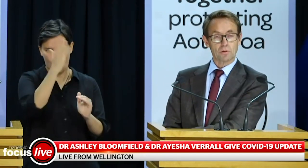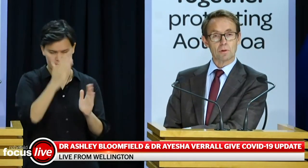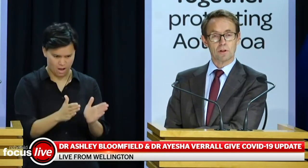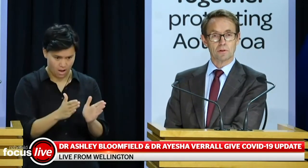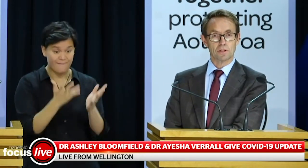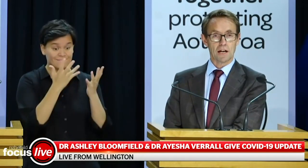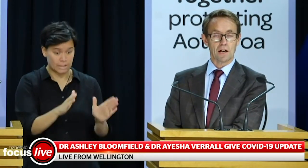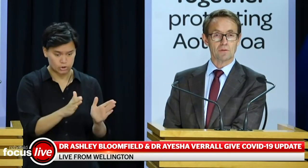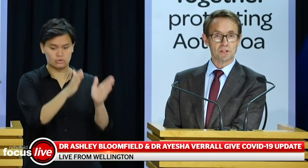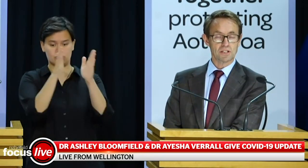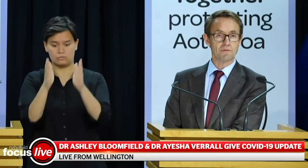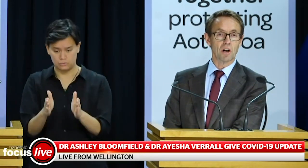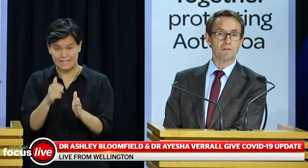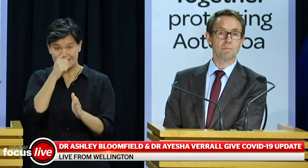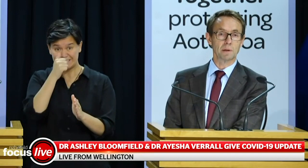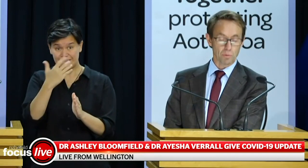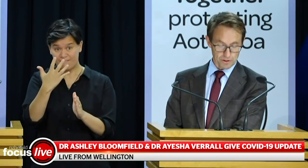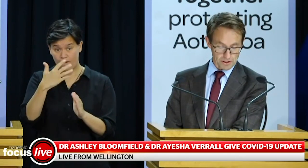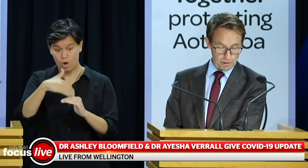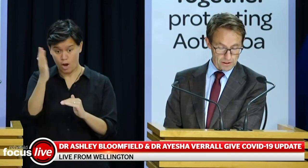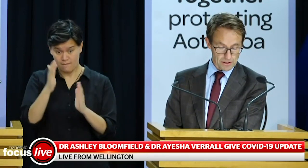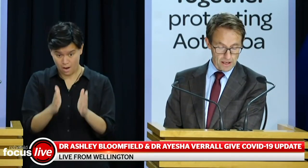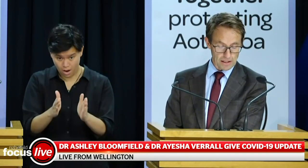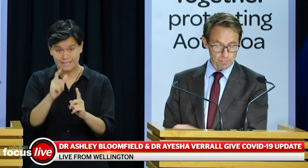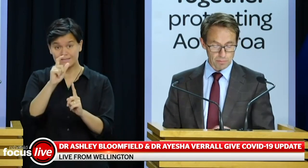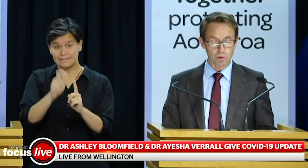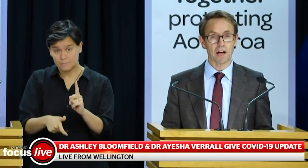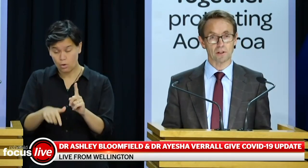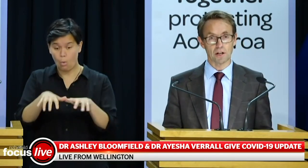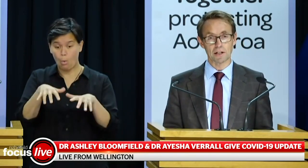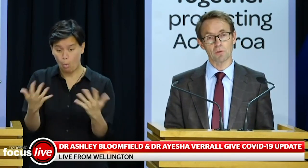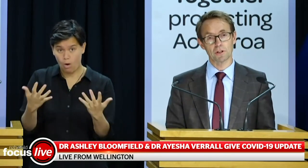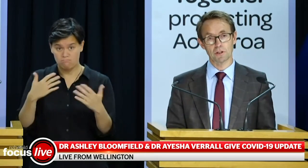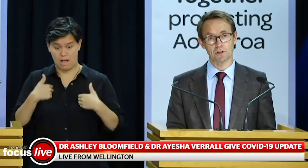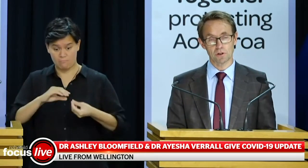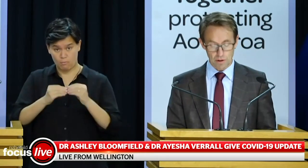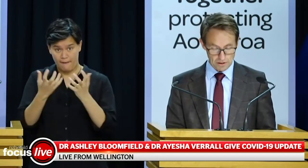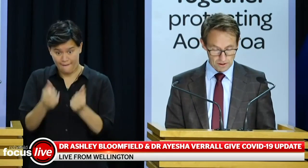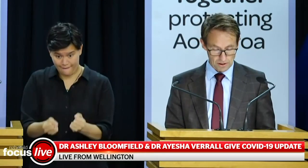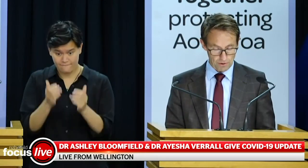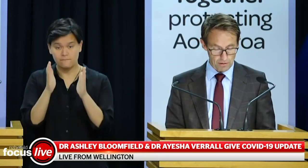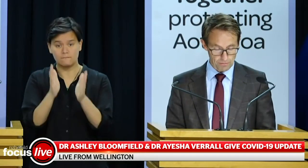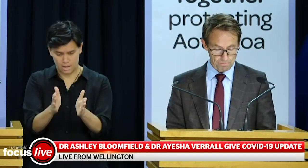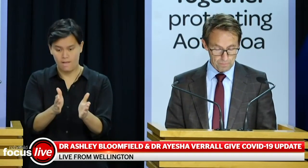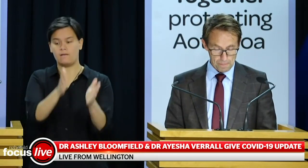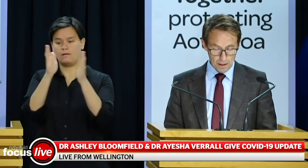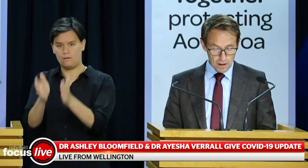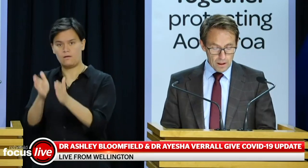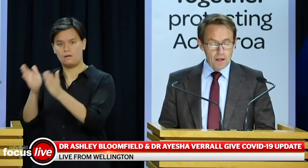move on to those over 65, people with disabilities and people with underlying health conditions who are under